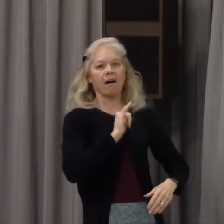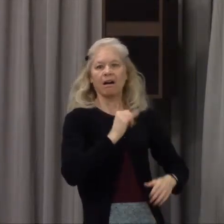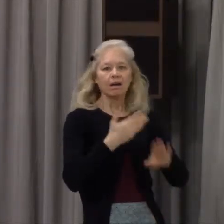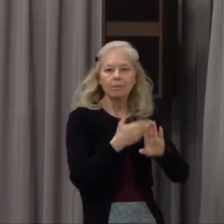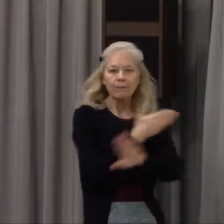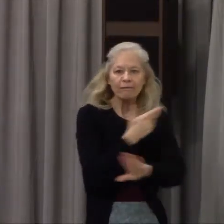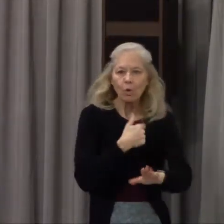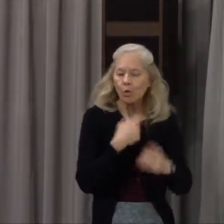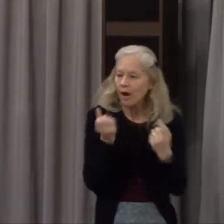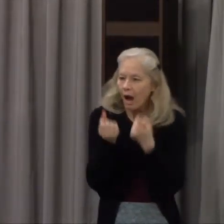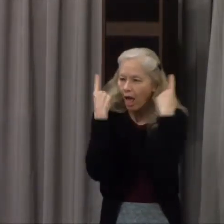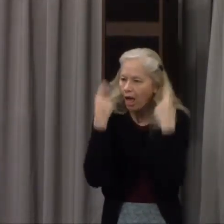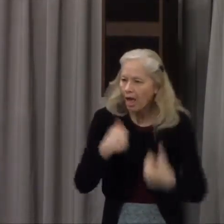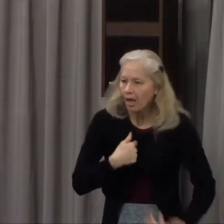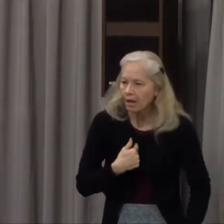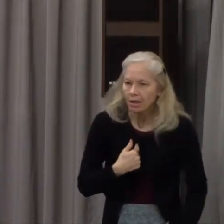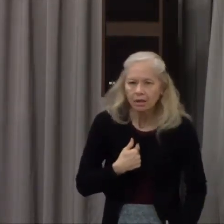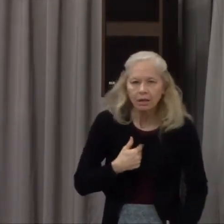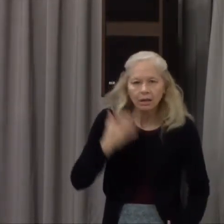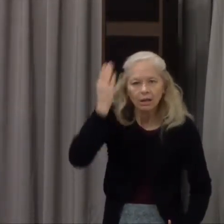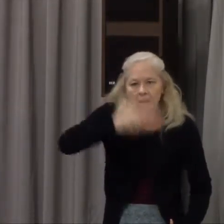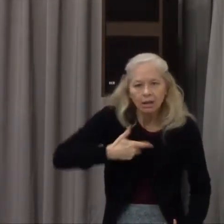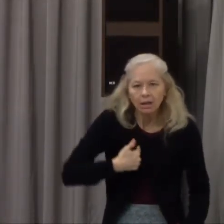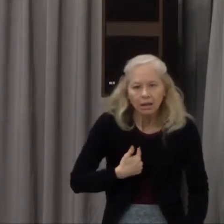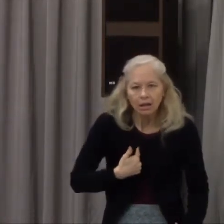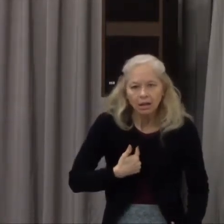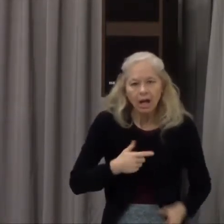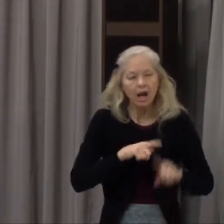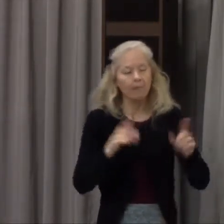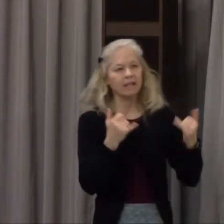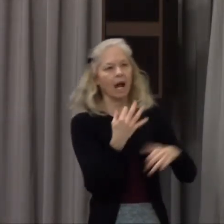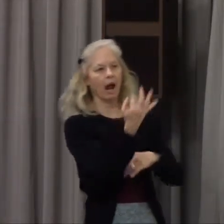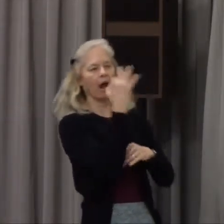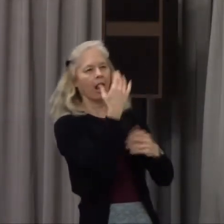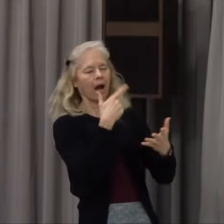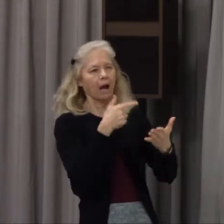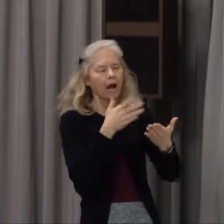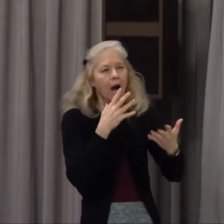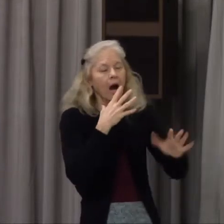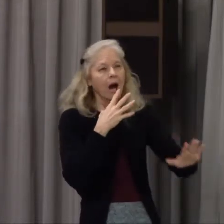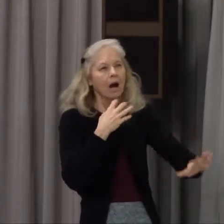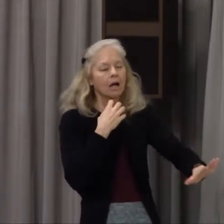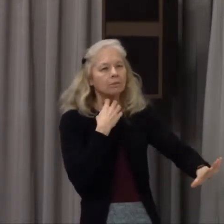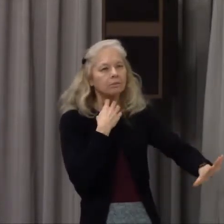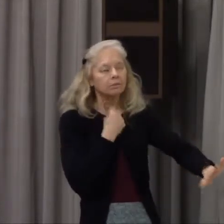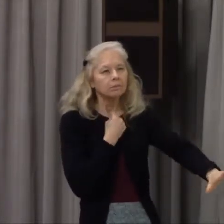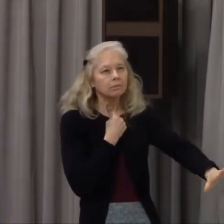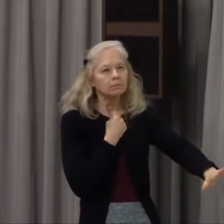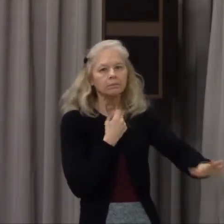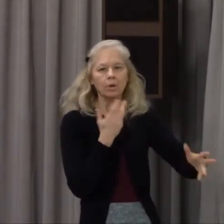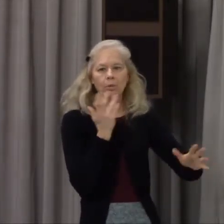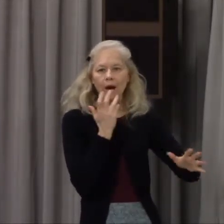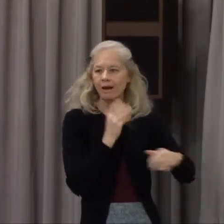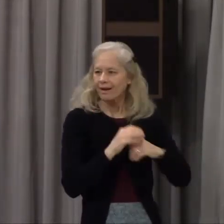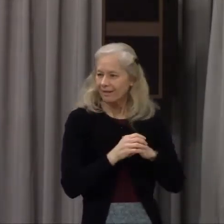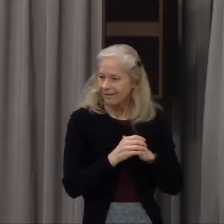to convict, generally with a suggestion of shame of the person convicted. To call